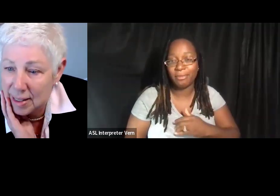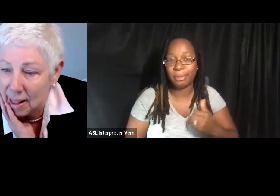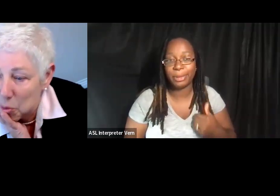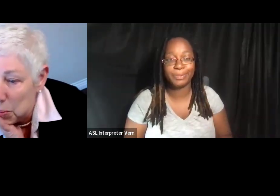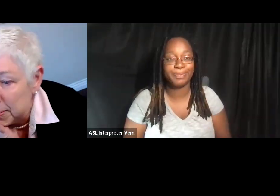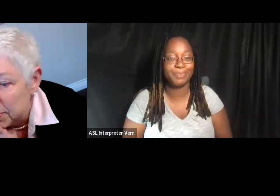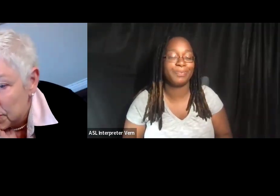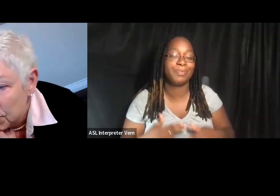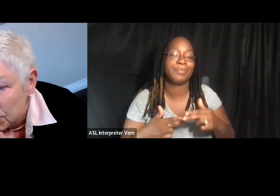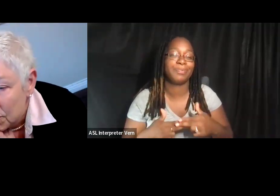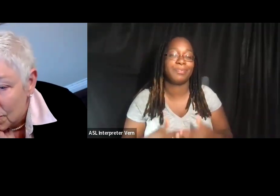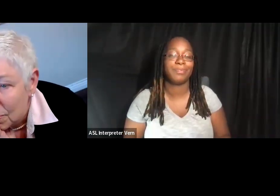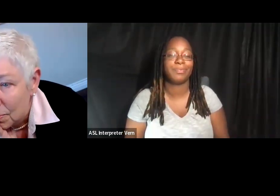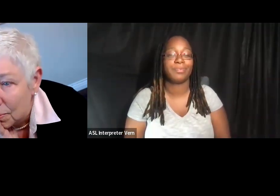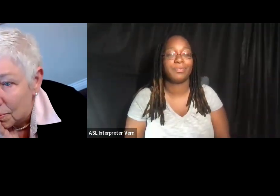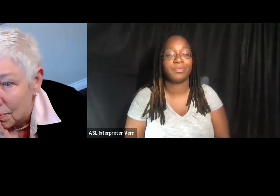at the next slide.